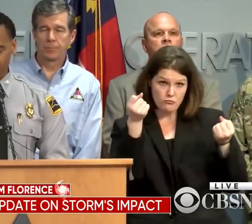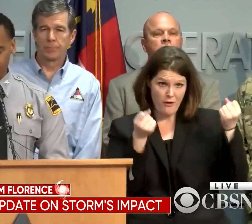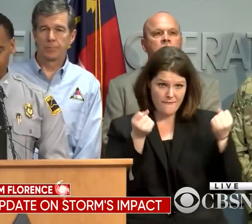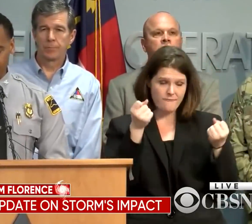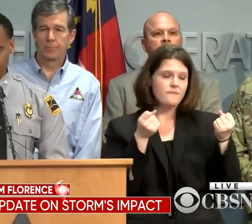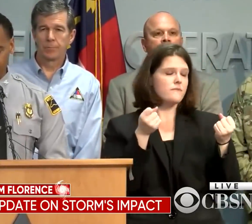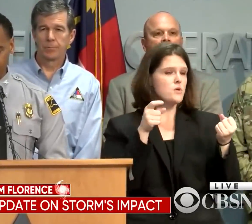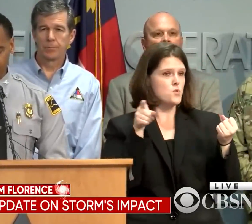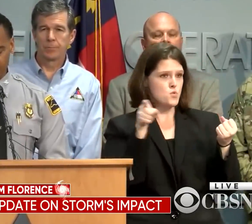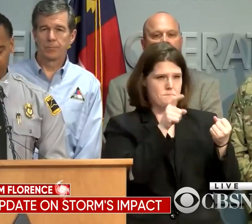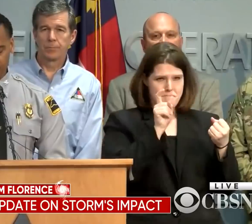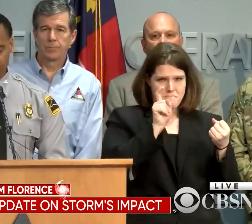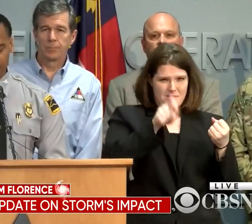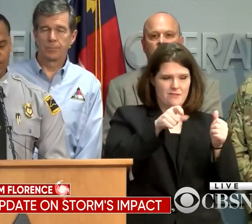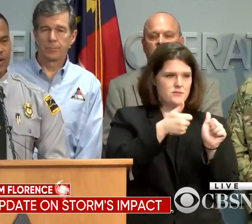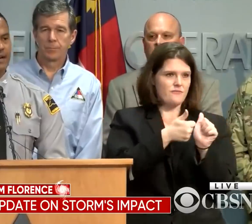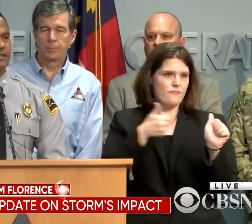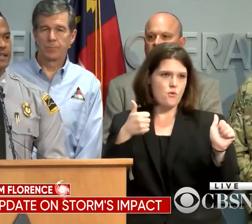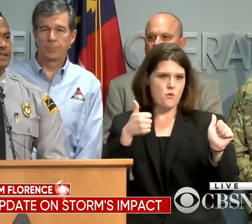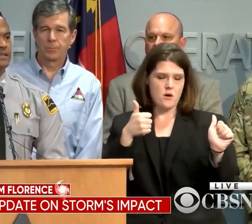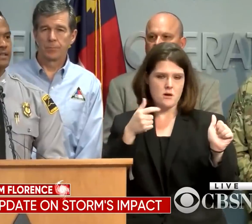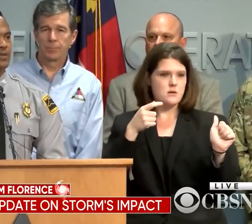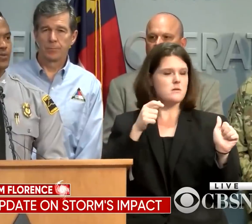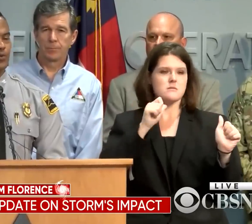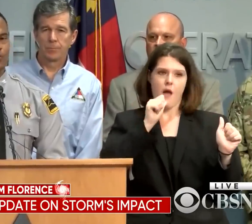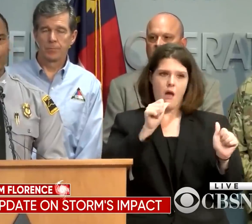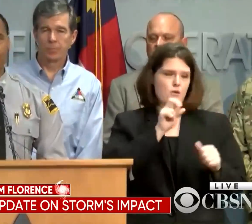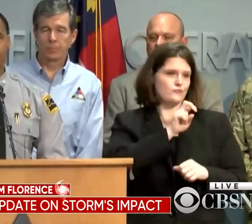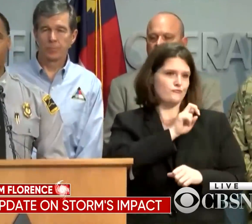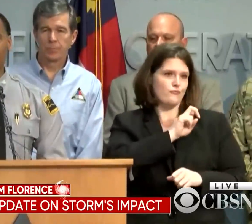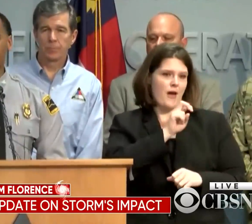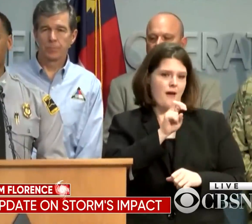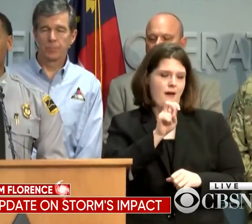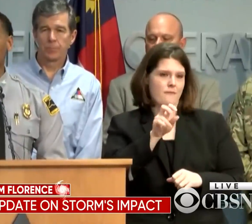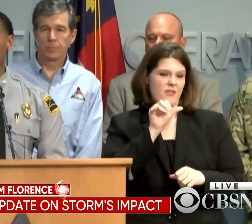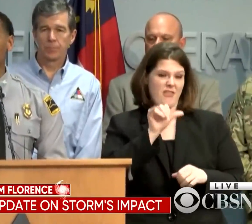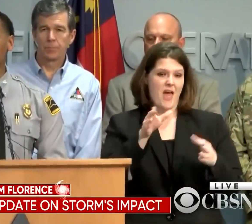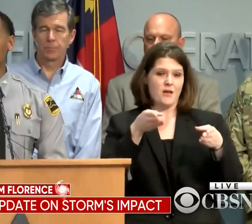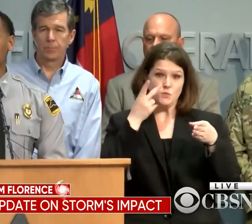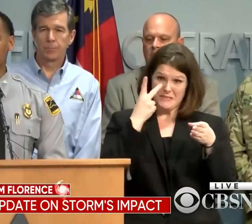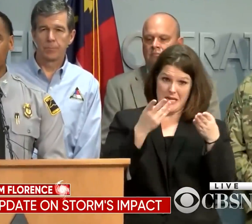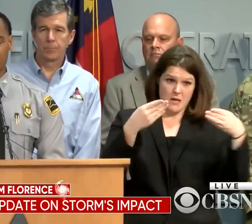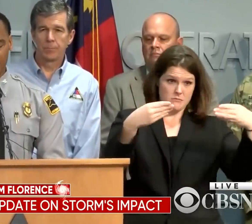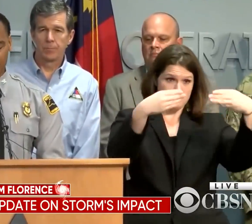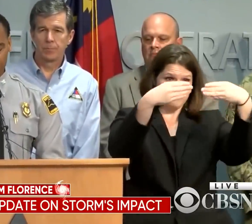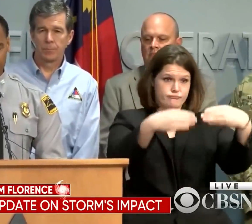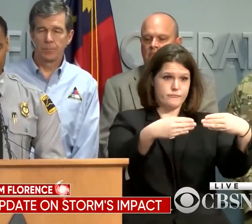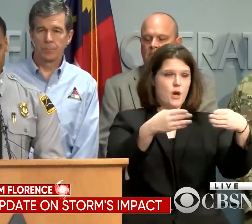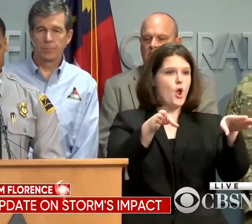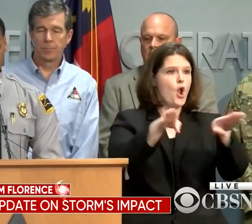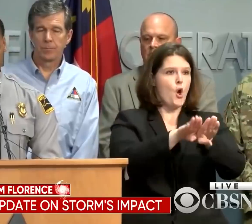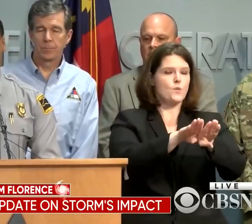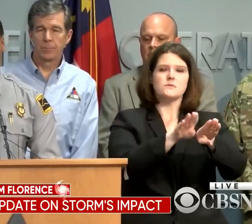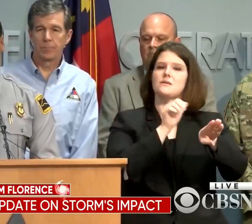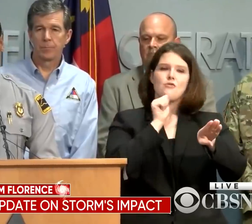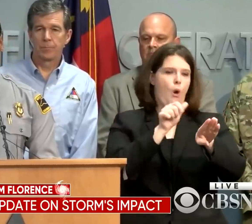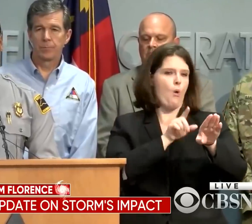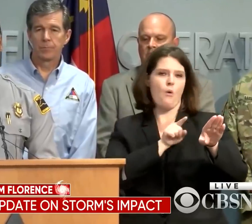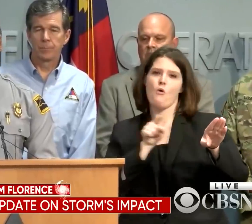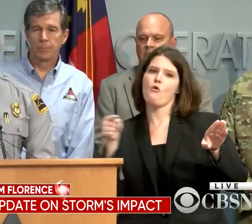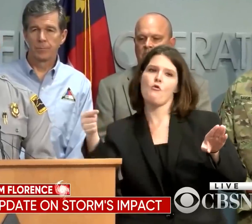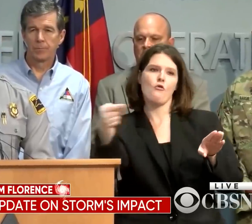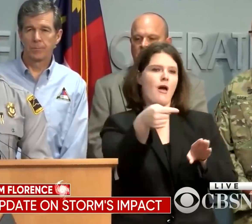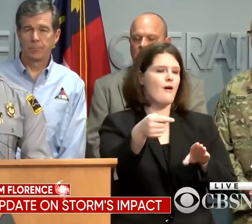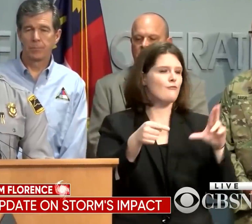at all costs traveling through roads that we have closed. Don't drive around barricades,